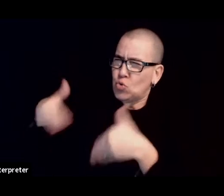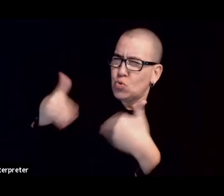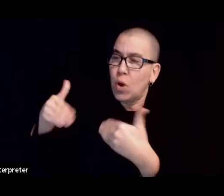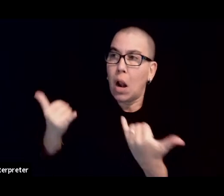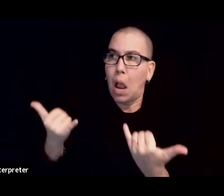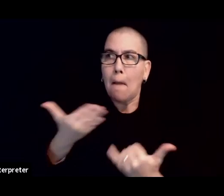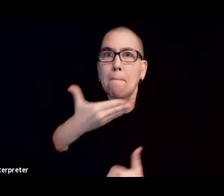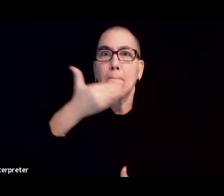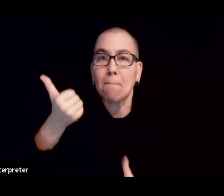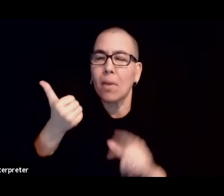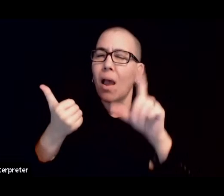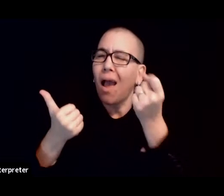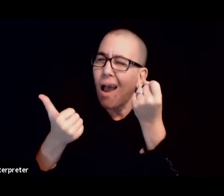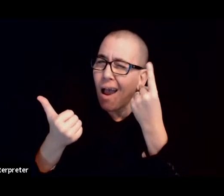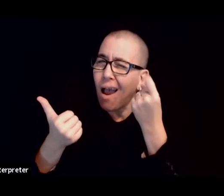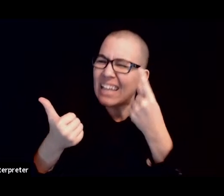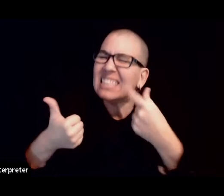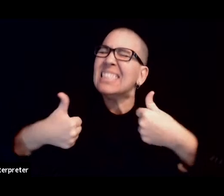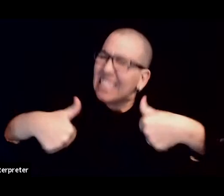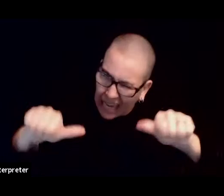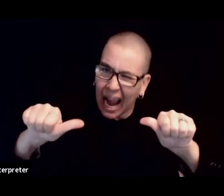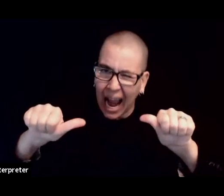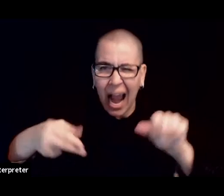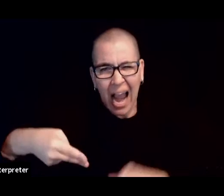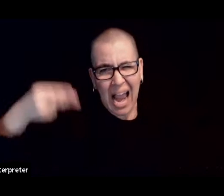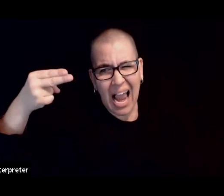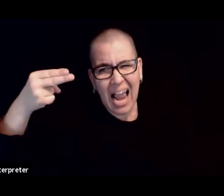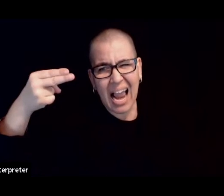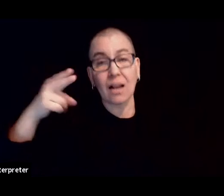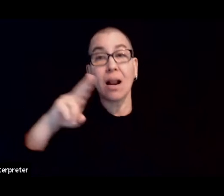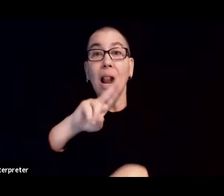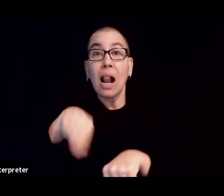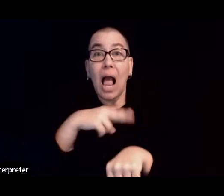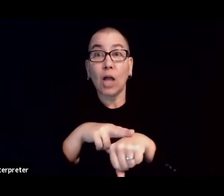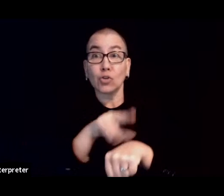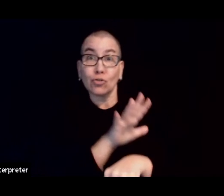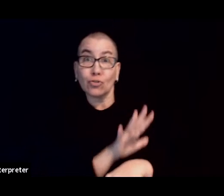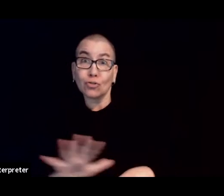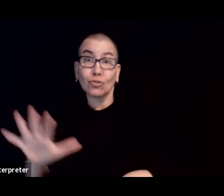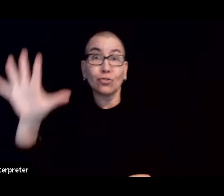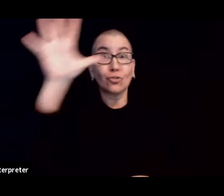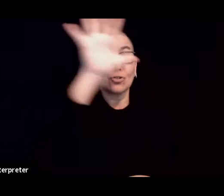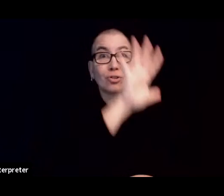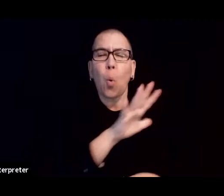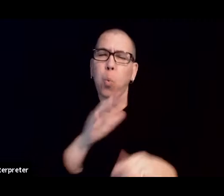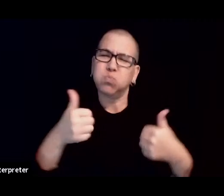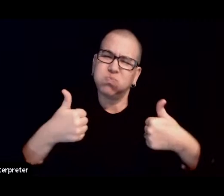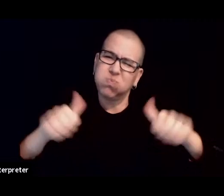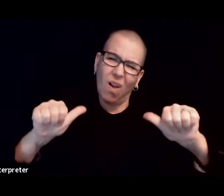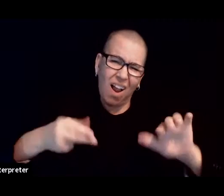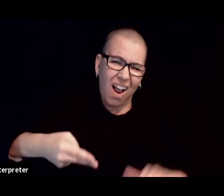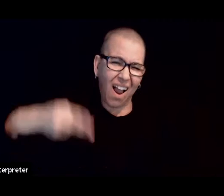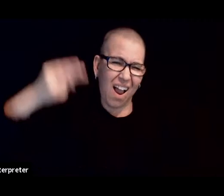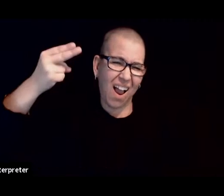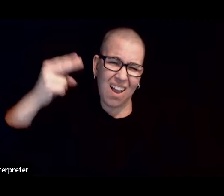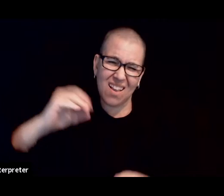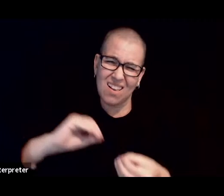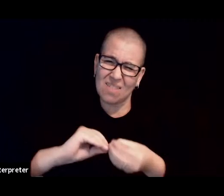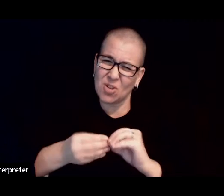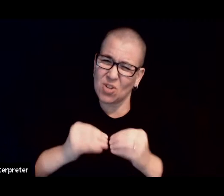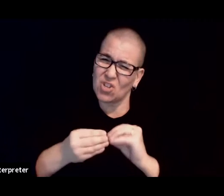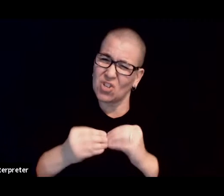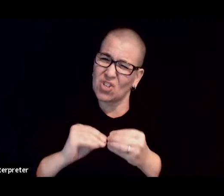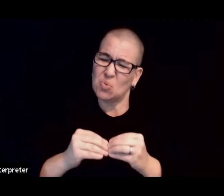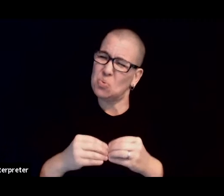and national high-risk threshold of 10 new cases per day per 100,000 people. The 7-day